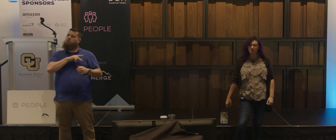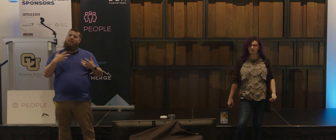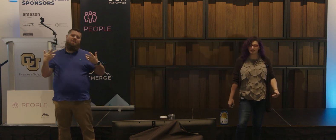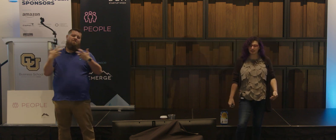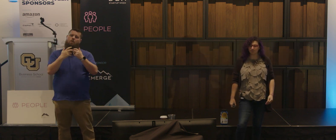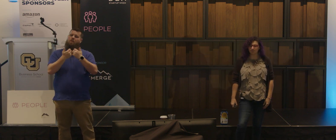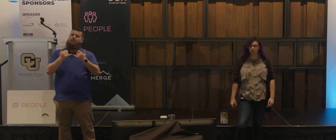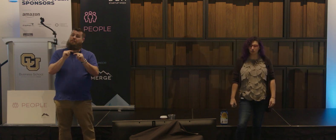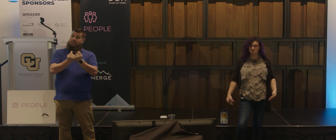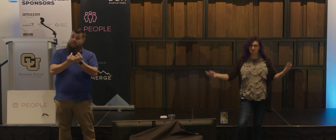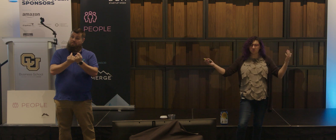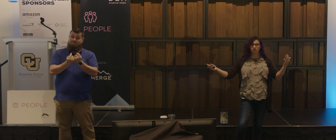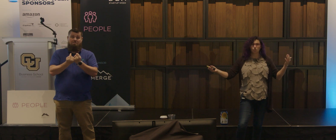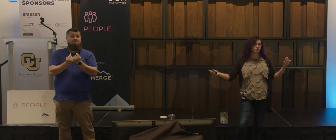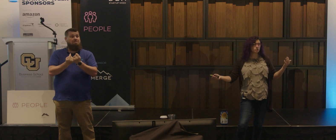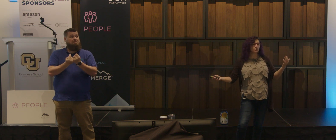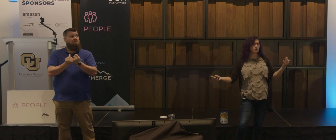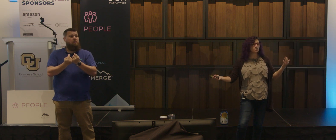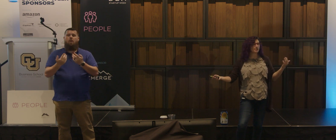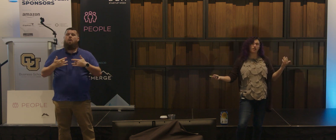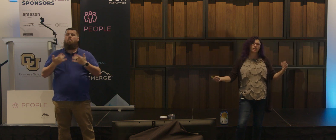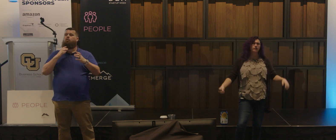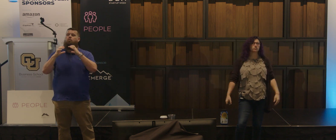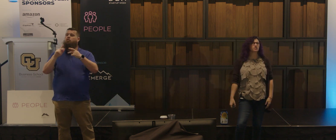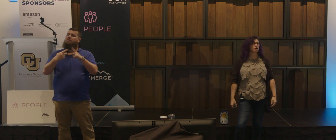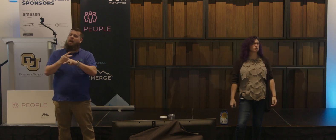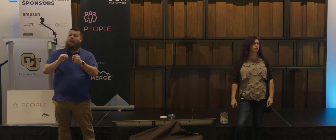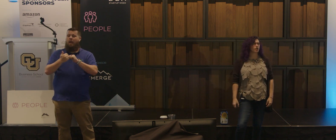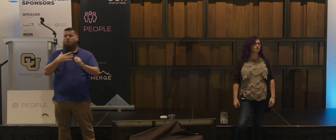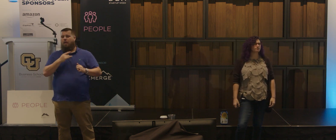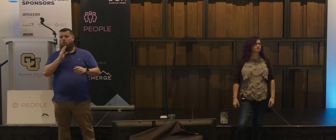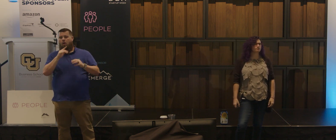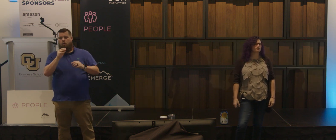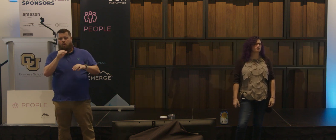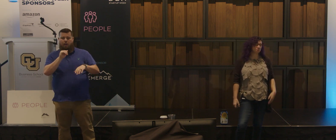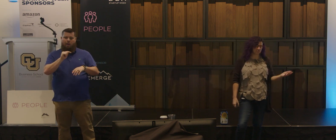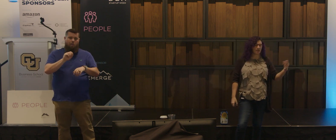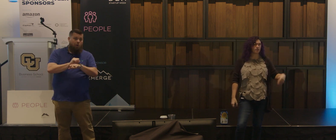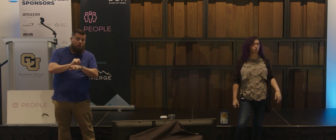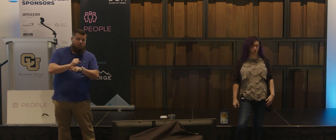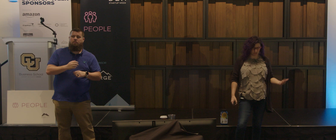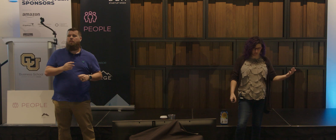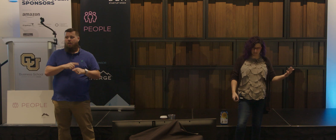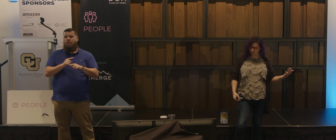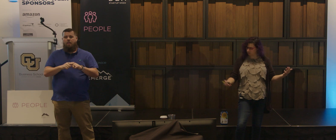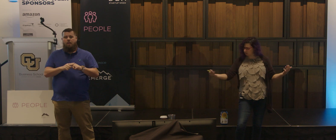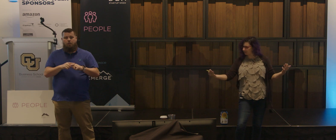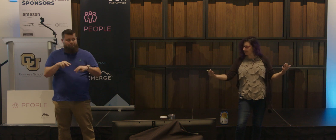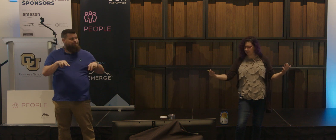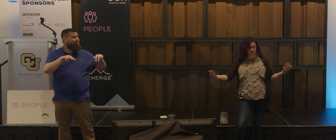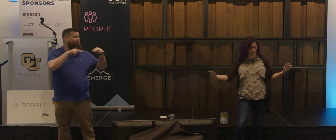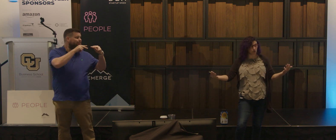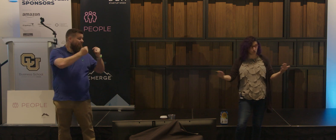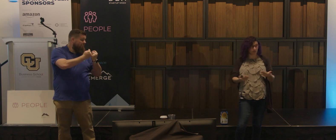with the existing team, what's your communication style? How do you like to be talked to at work? And then you look at your team and you look